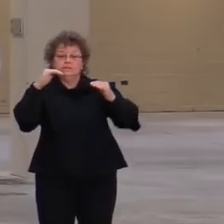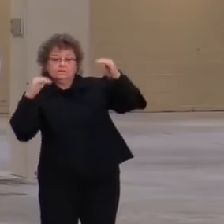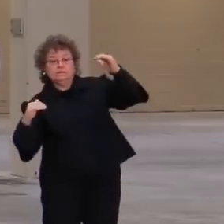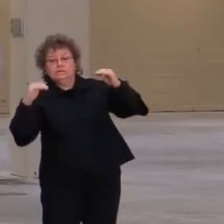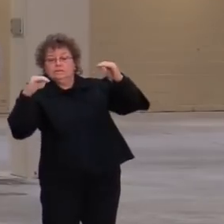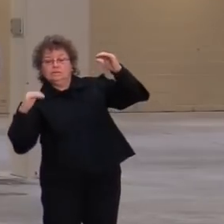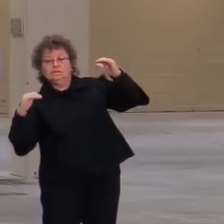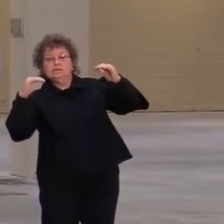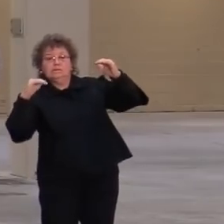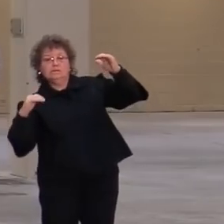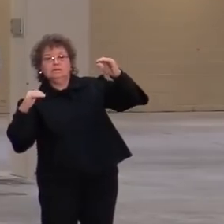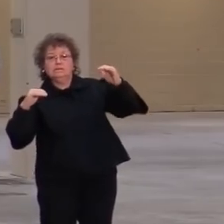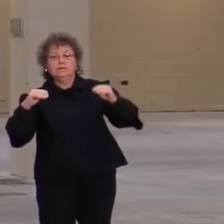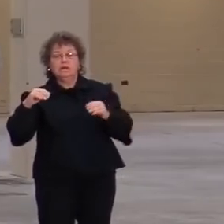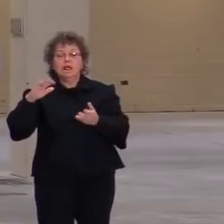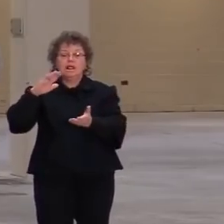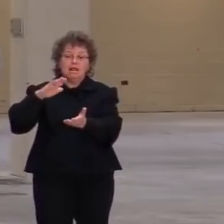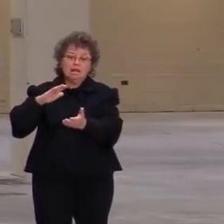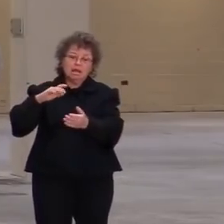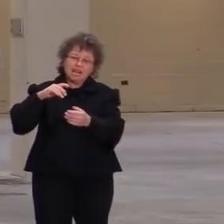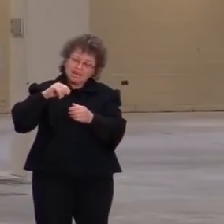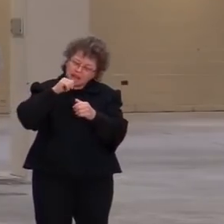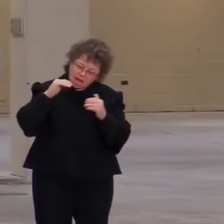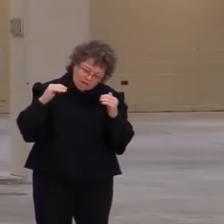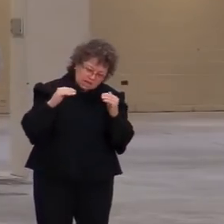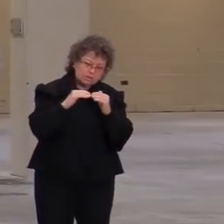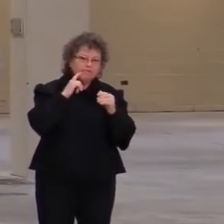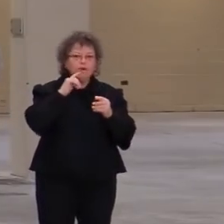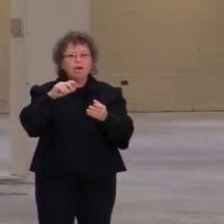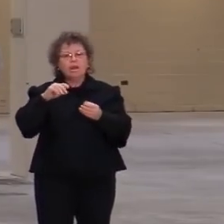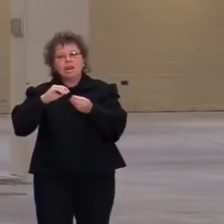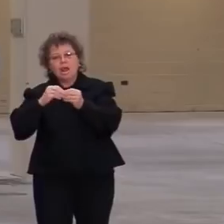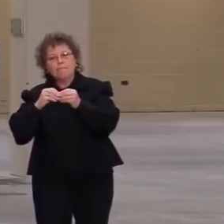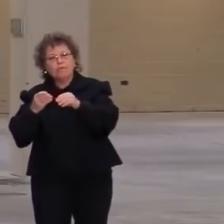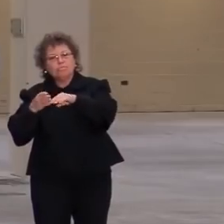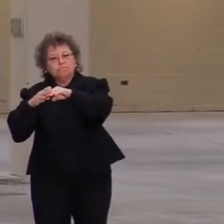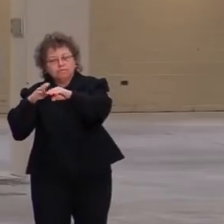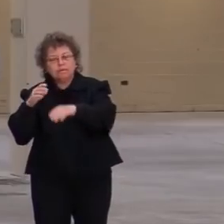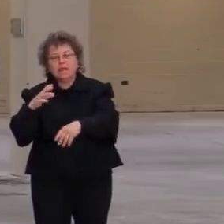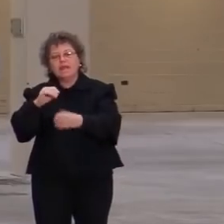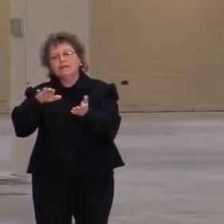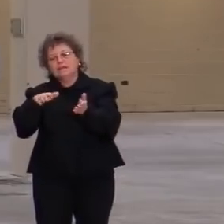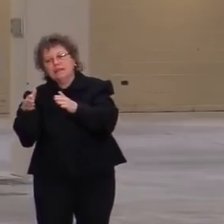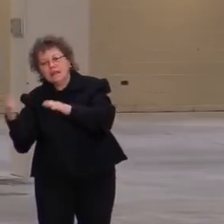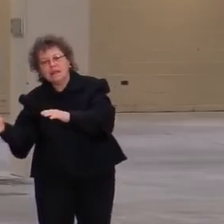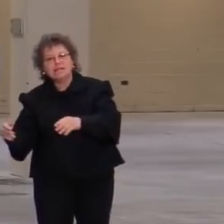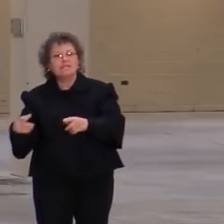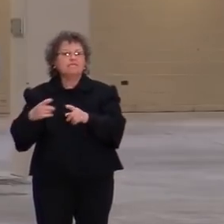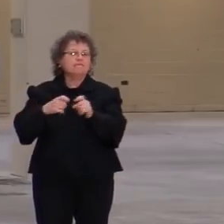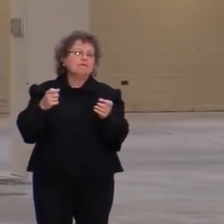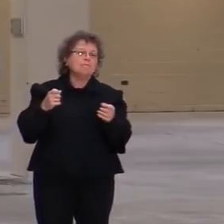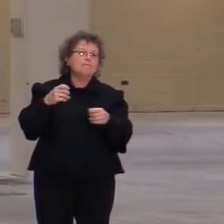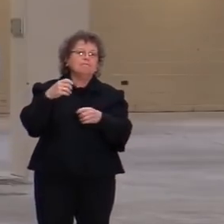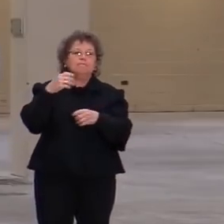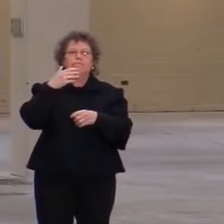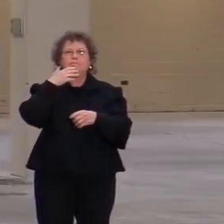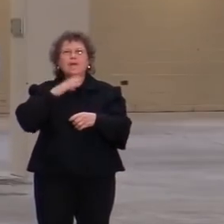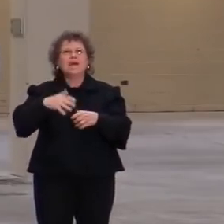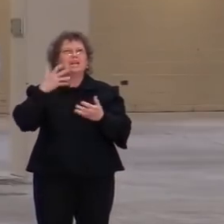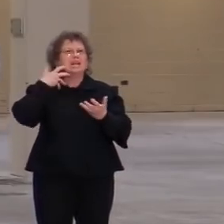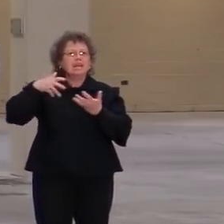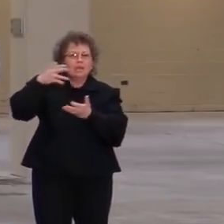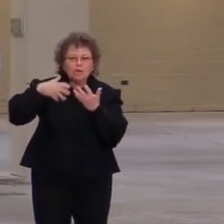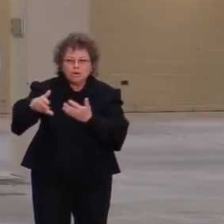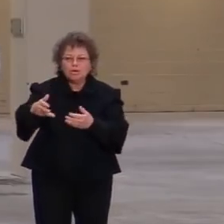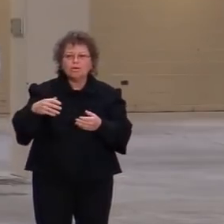cases and deaths. Pre-existing inequities in our healthcare system, from poor air quality to insufficient access